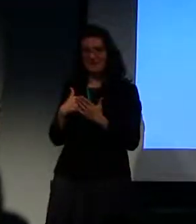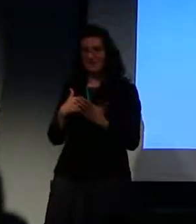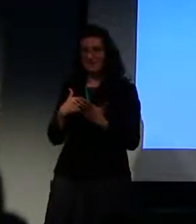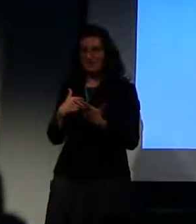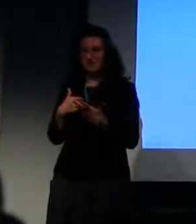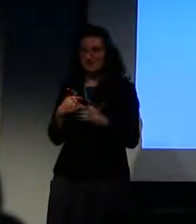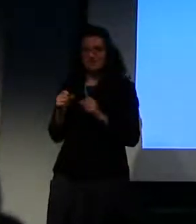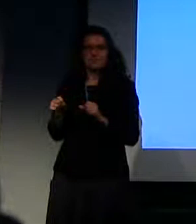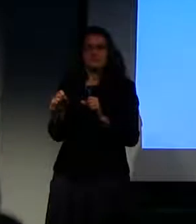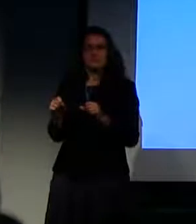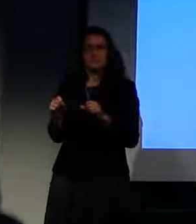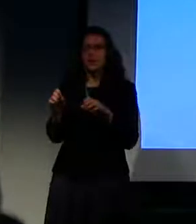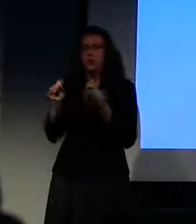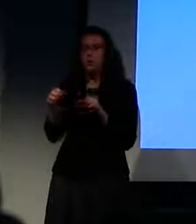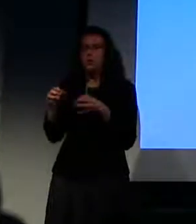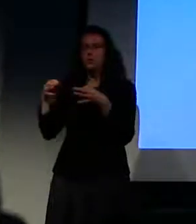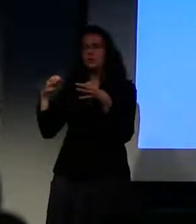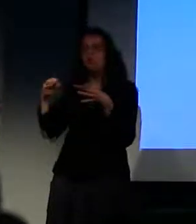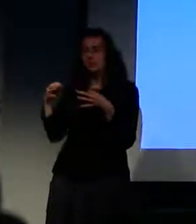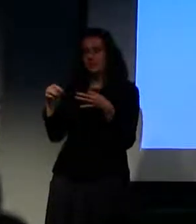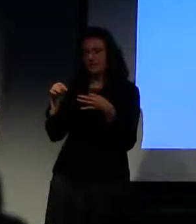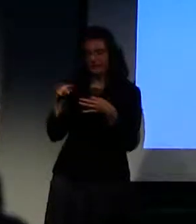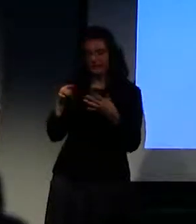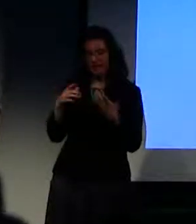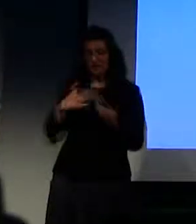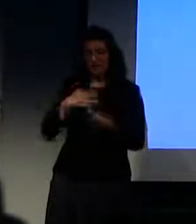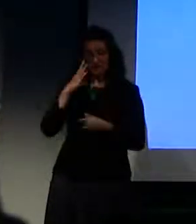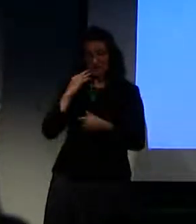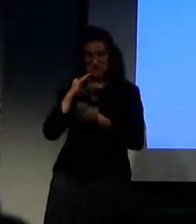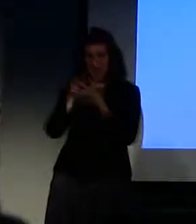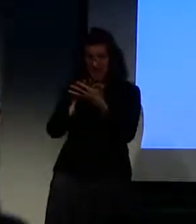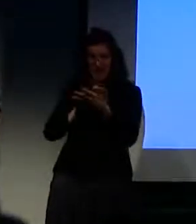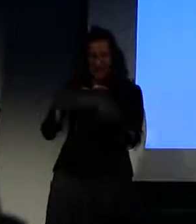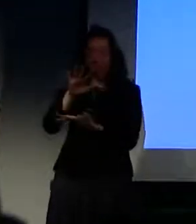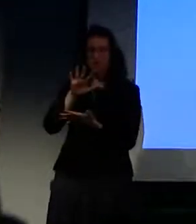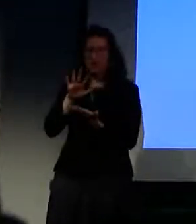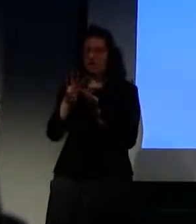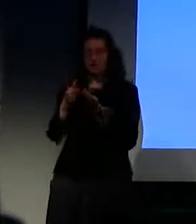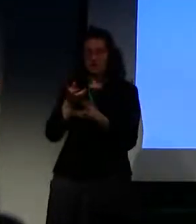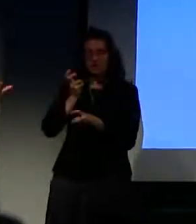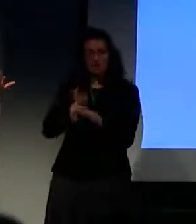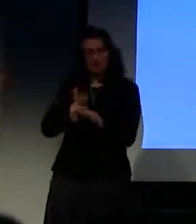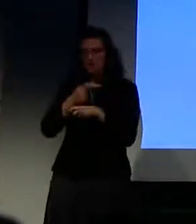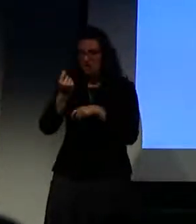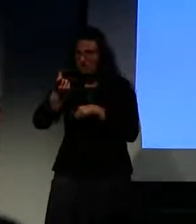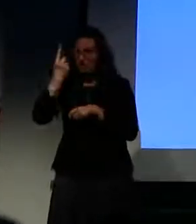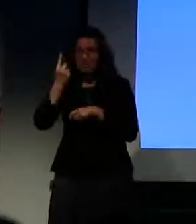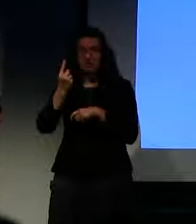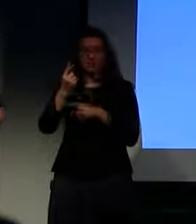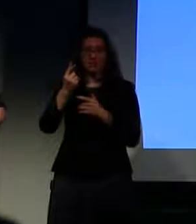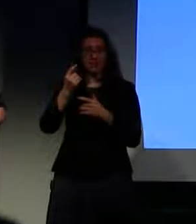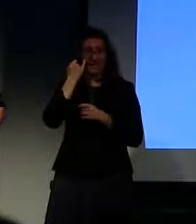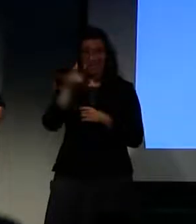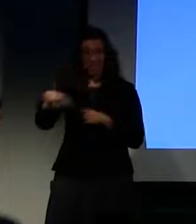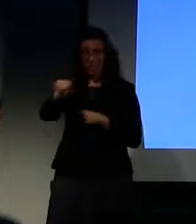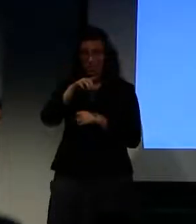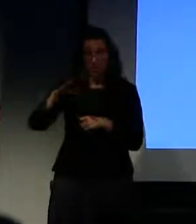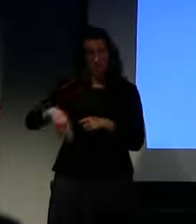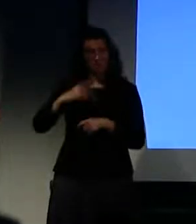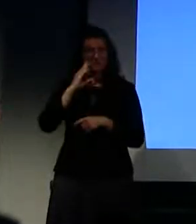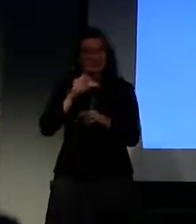that I have are beyond difficult to comprehend. Unless you go through it, there's no real